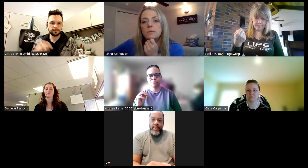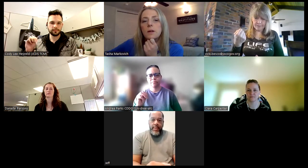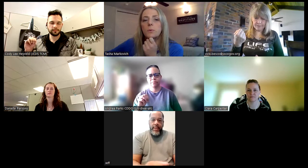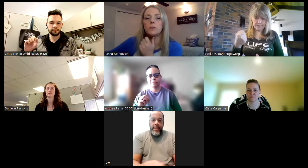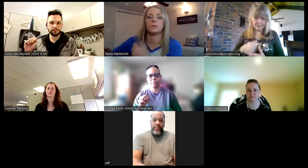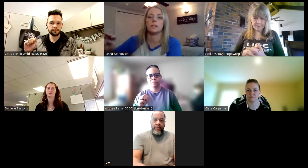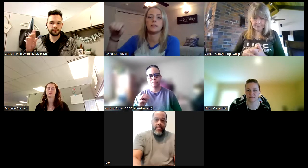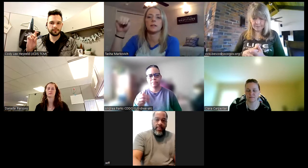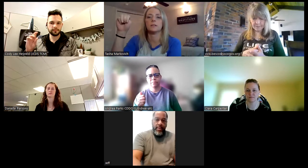Now we'll all do that together.